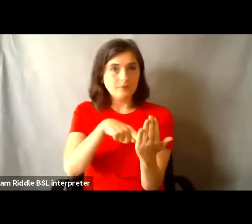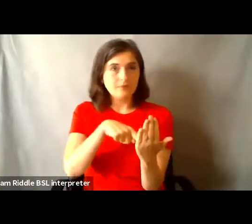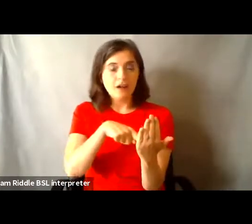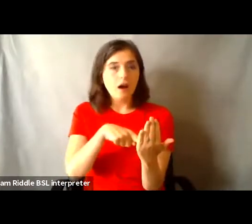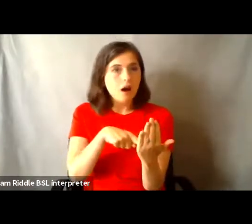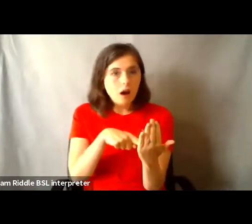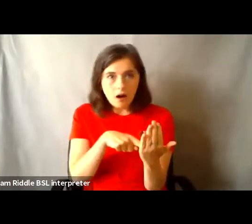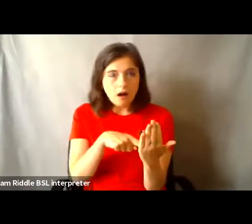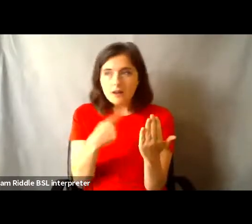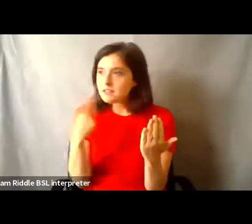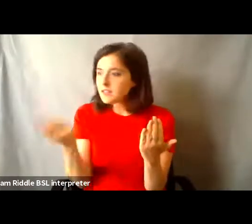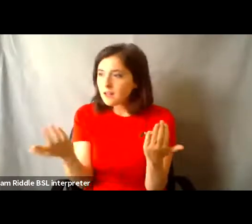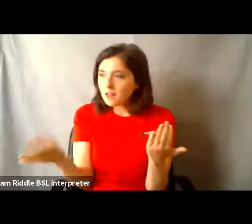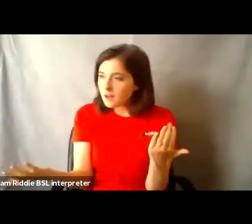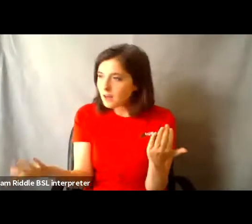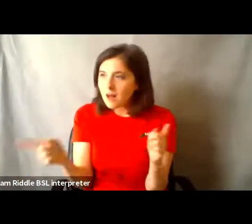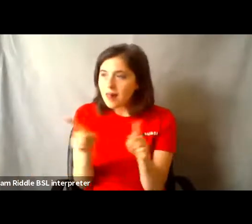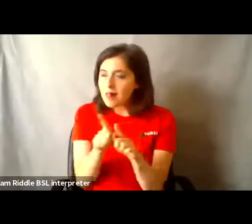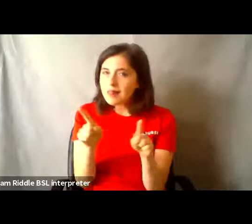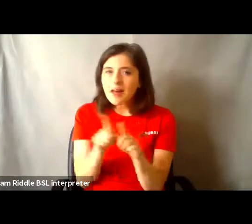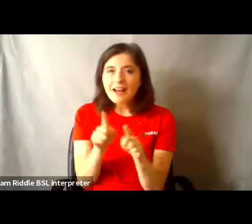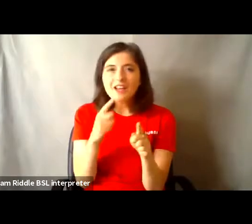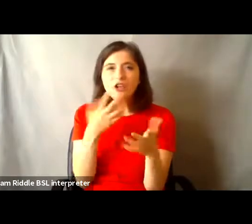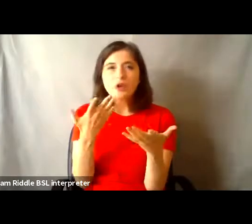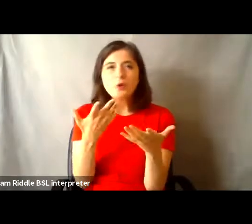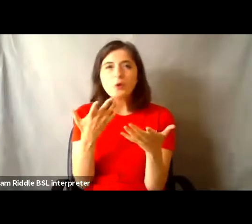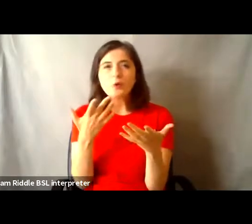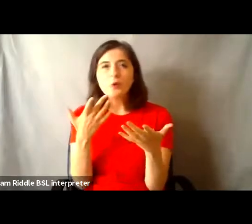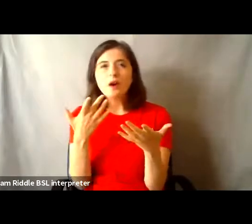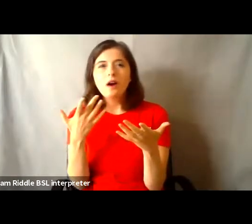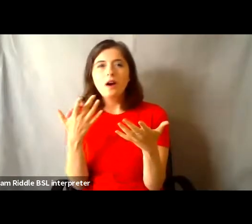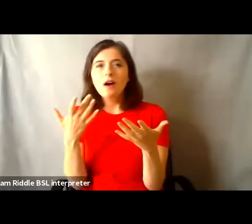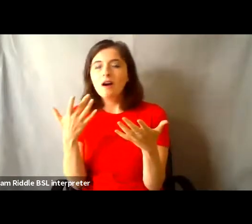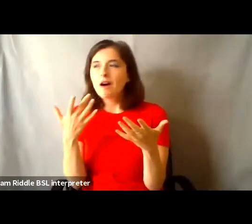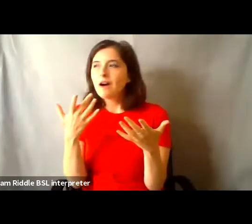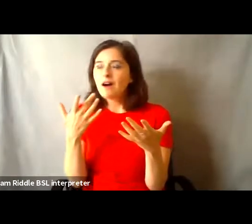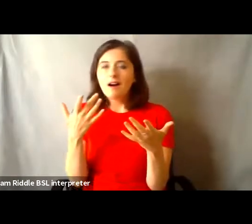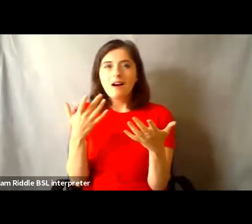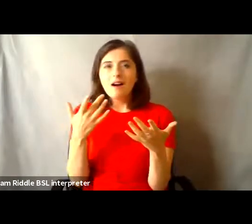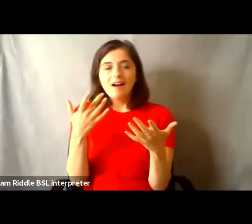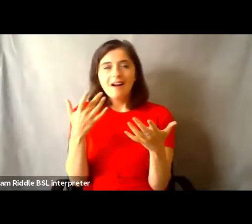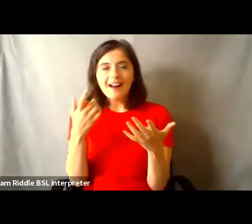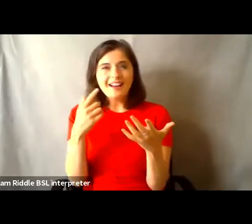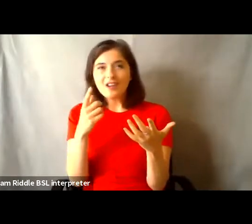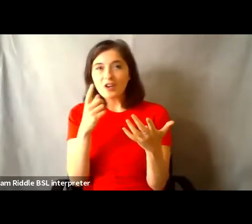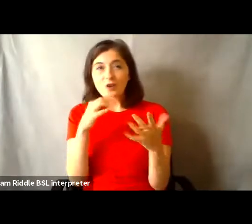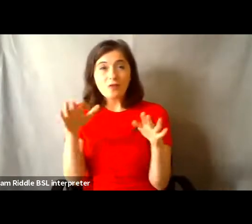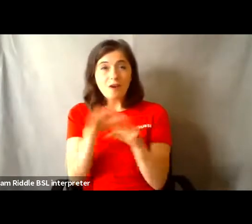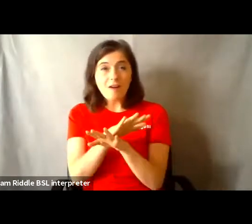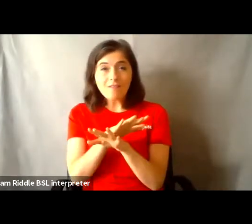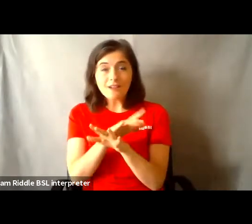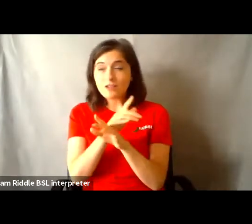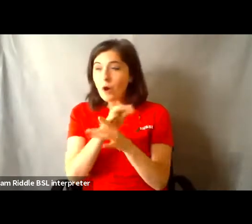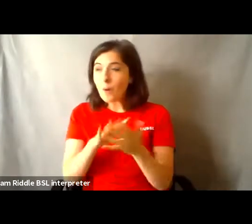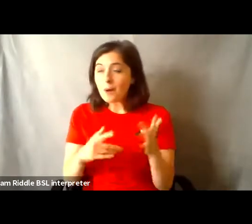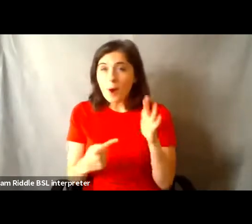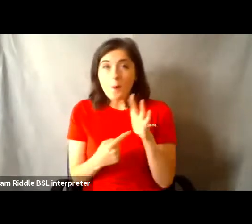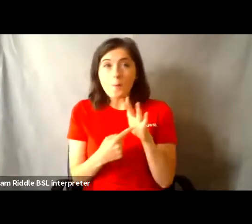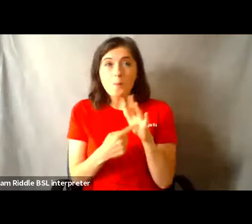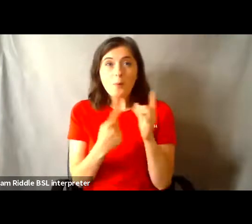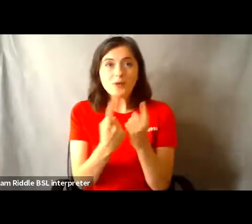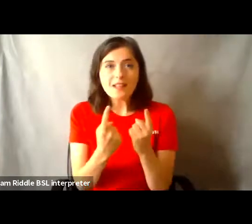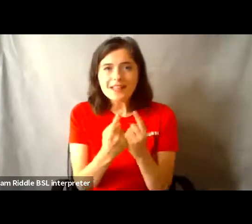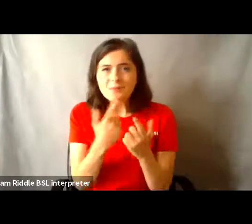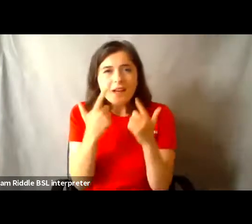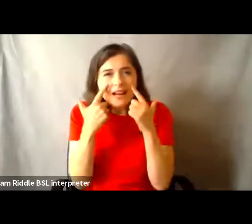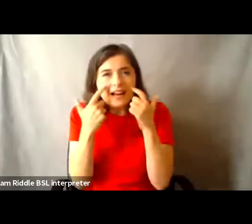she's managed to thread a careful path through what could be a minefield in talking about the social